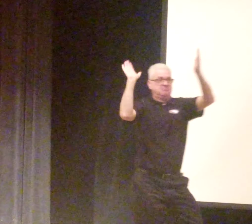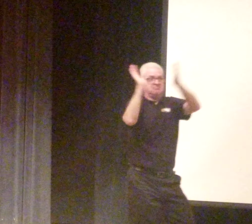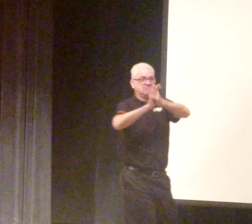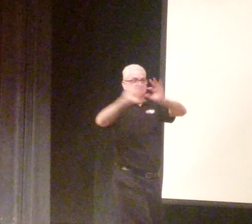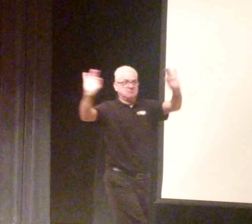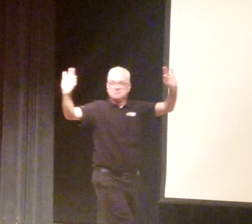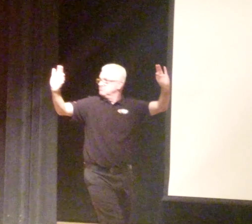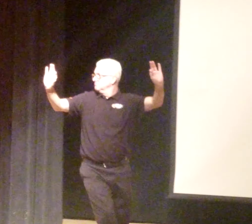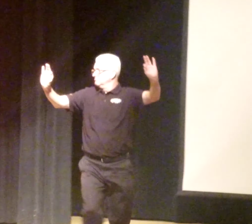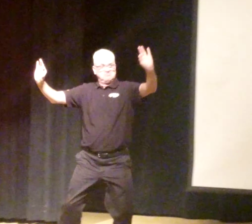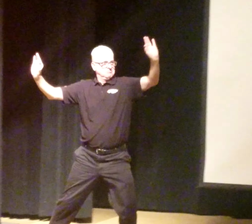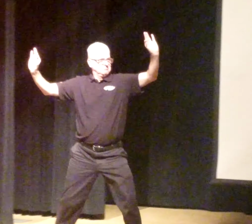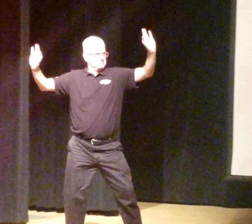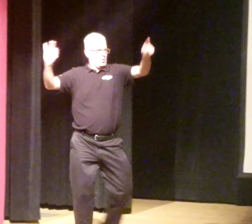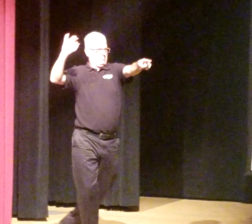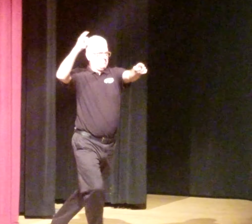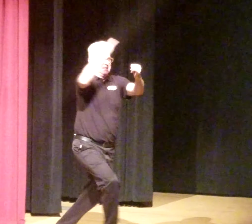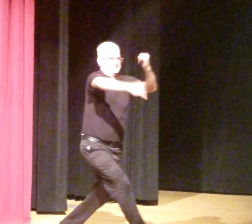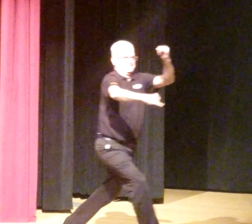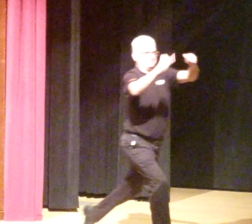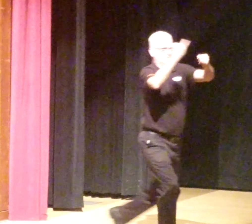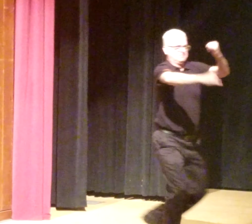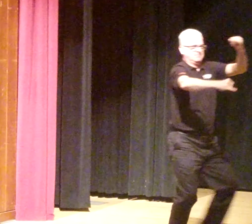None? Okay. Yep, Oh, go ahead.